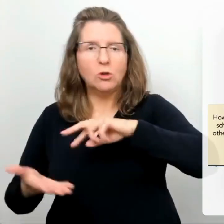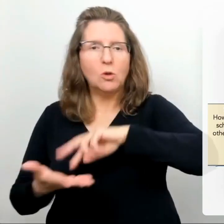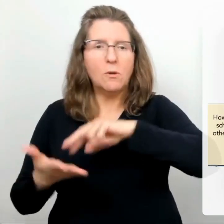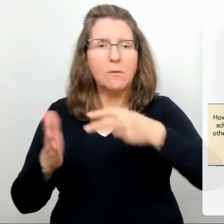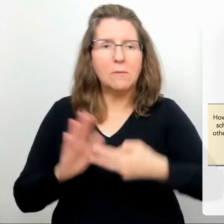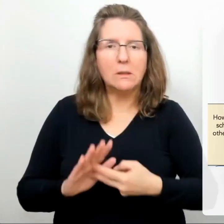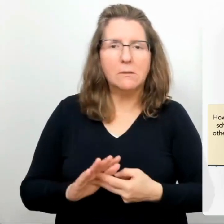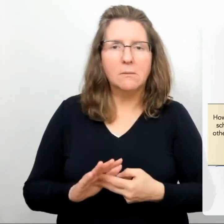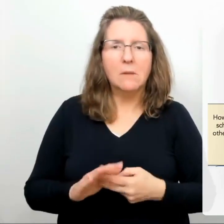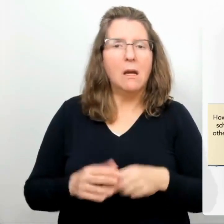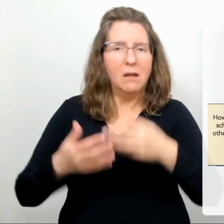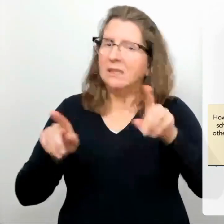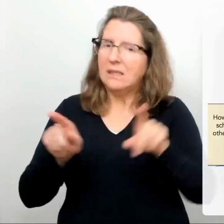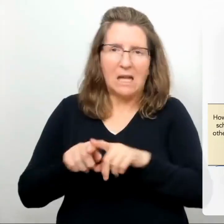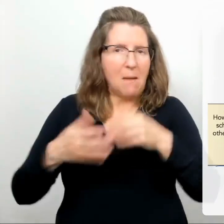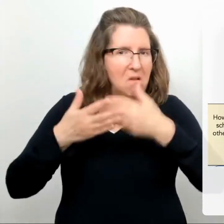The second row on the form